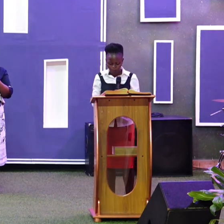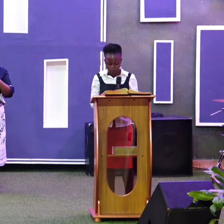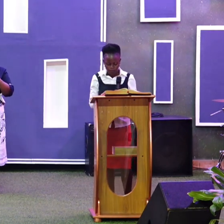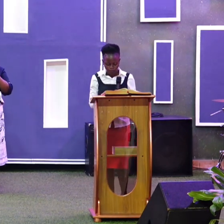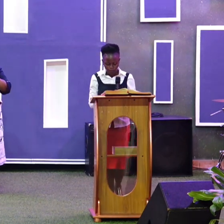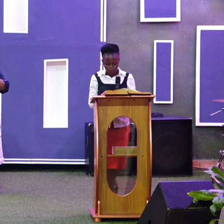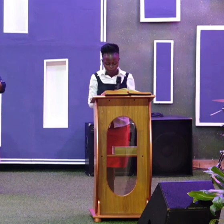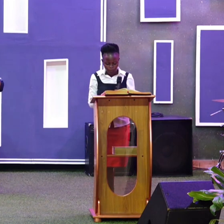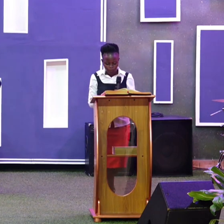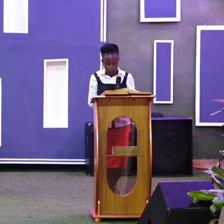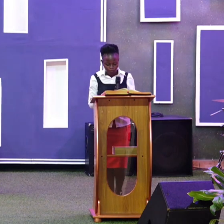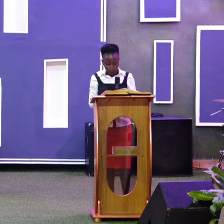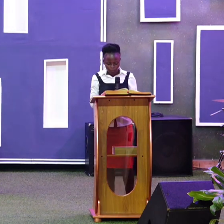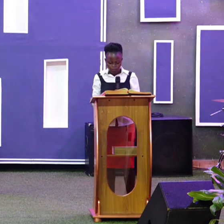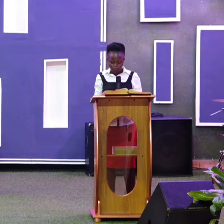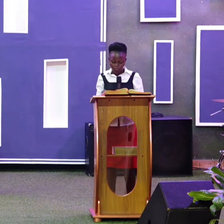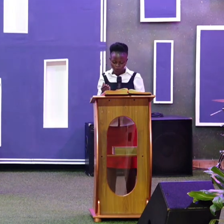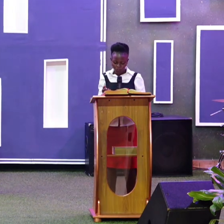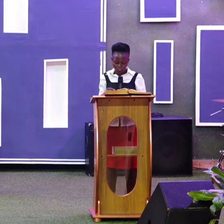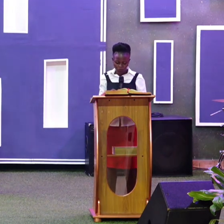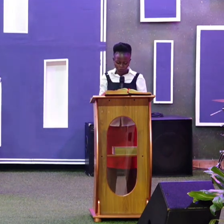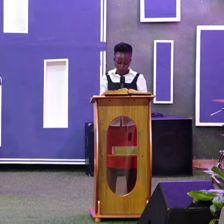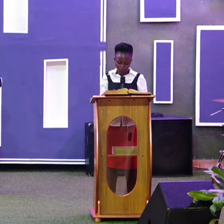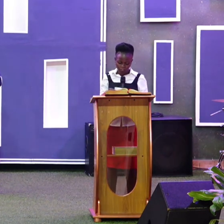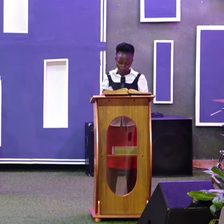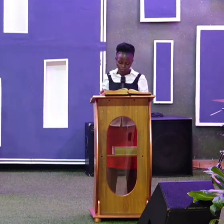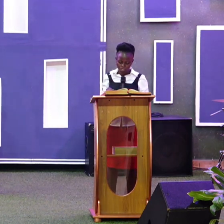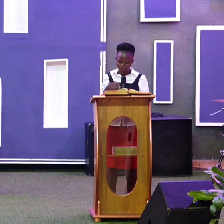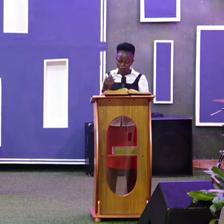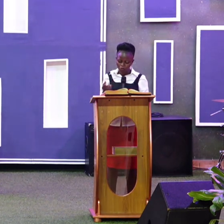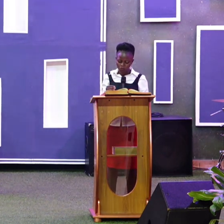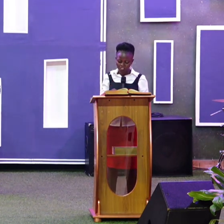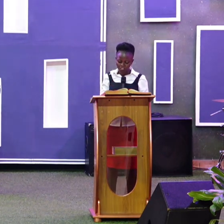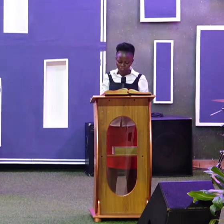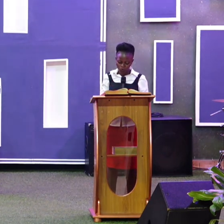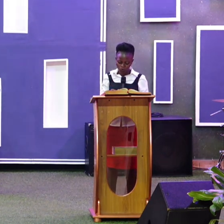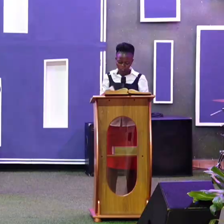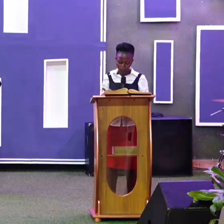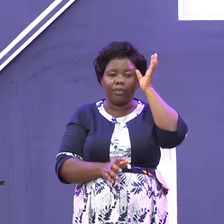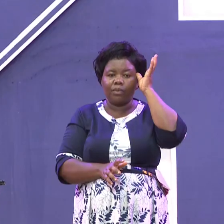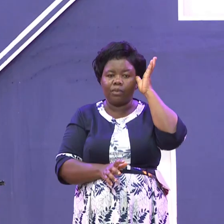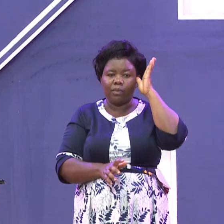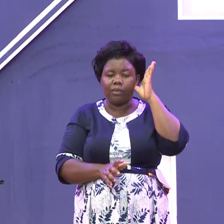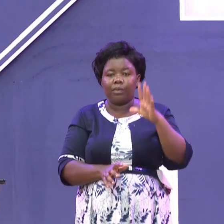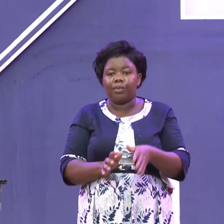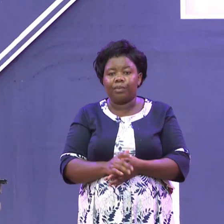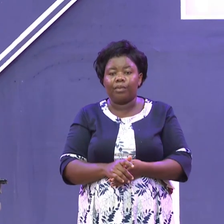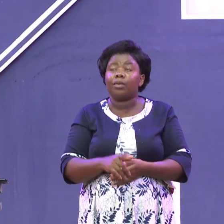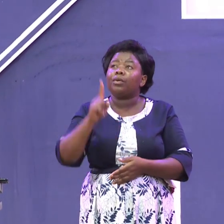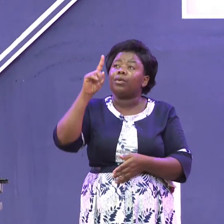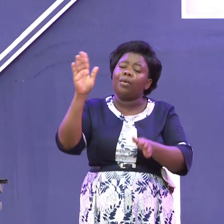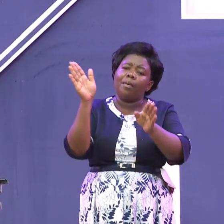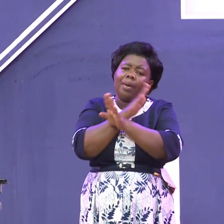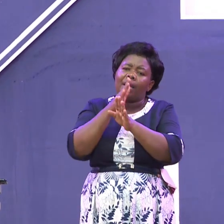ekifaananyi engeri gye yalabangamu Katonda we. He continues to show us a picture of how he considered his God. Era kigo